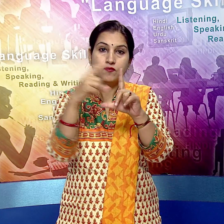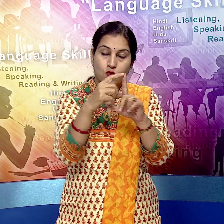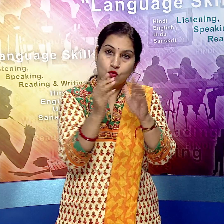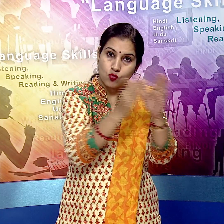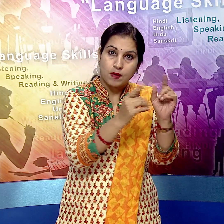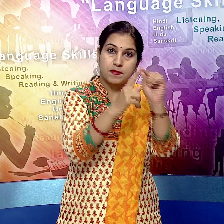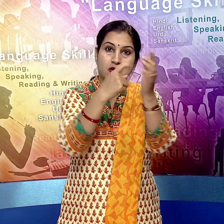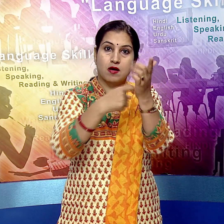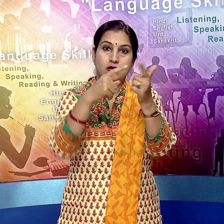preservation.